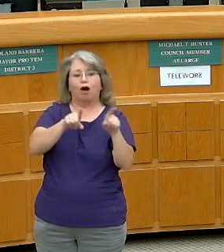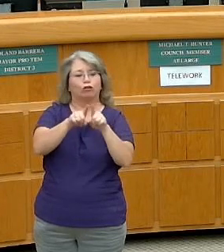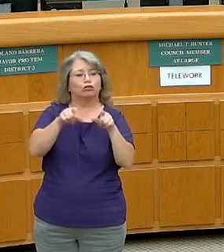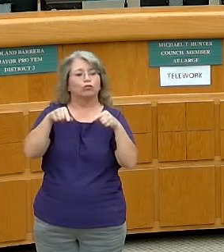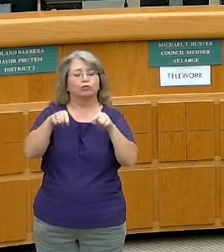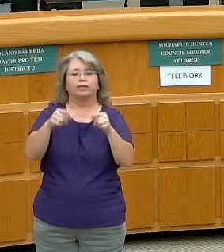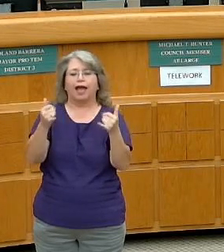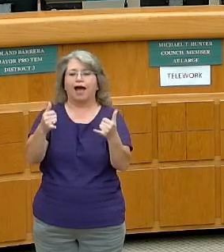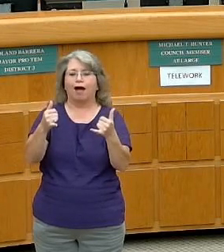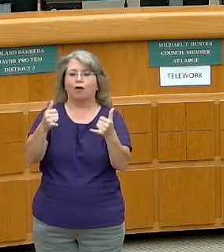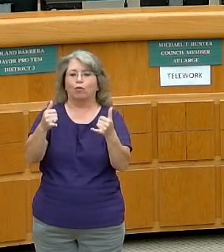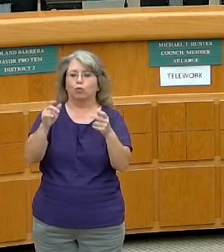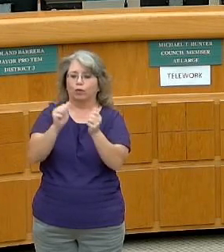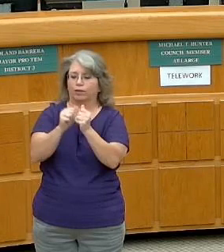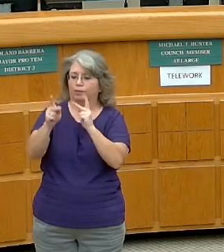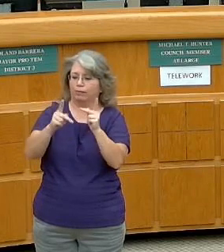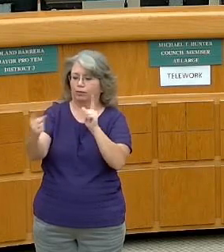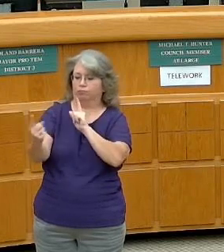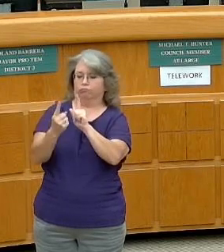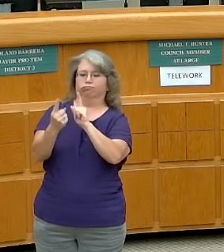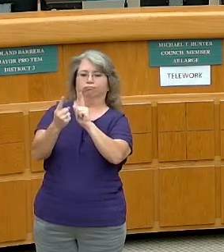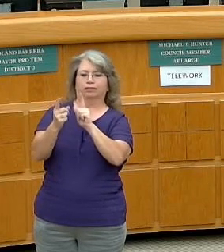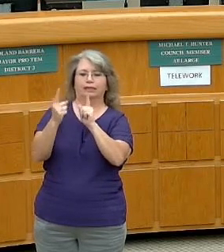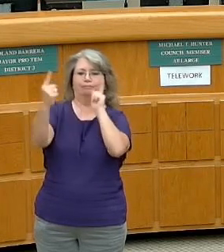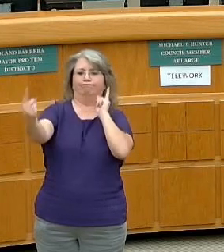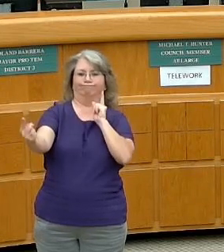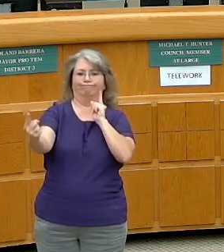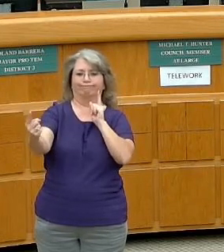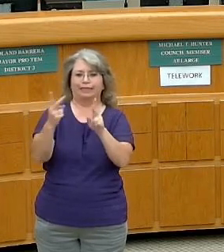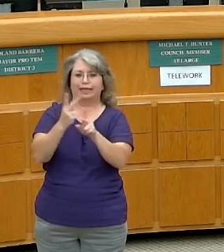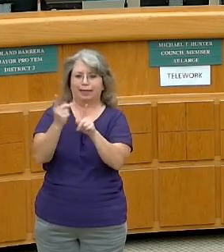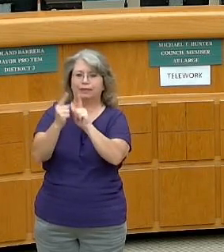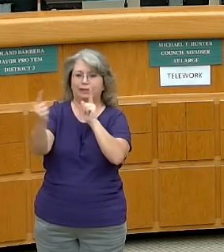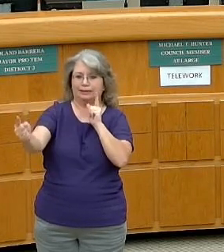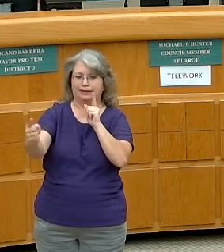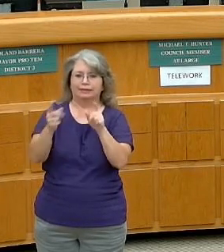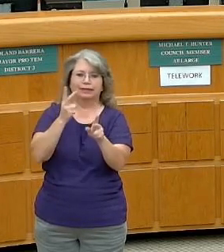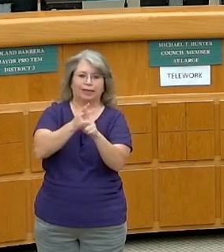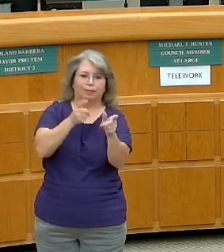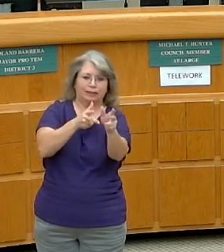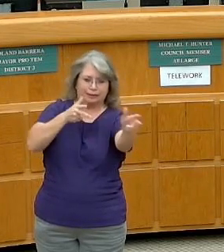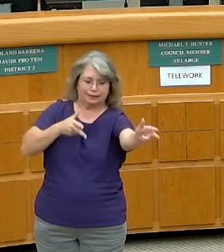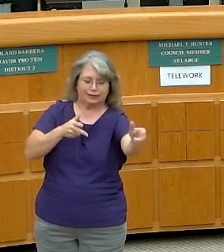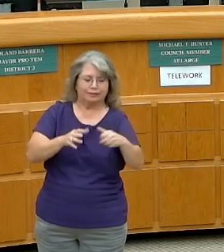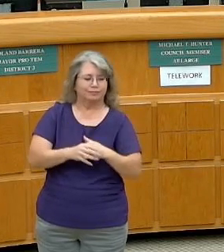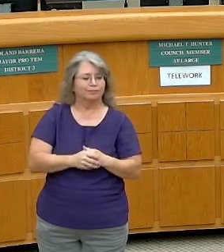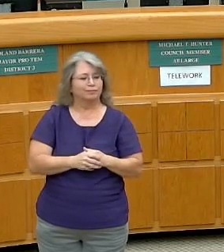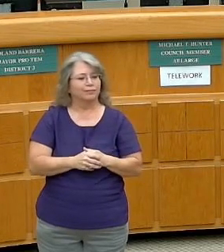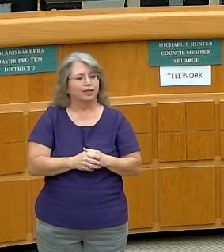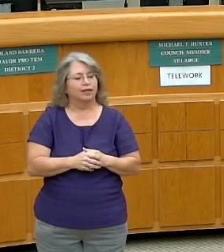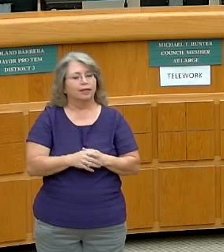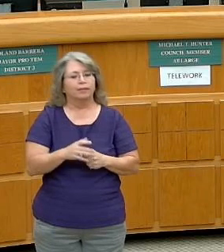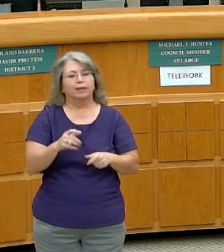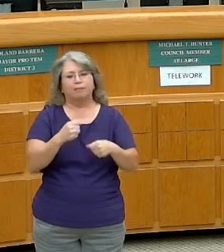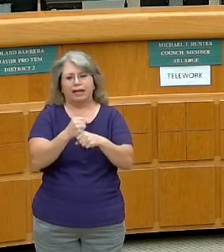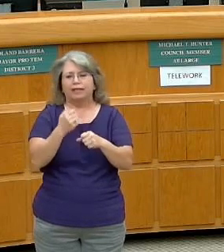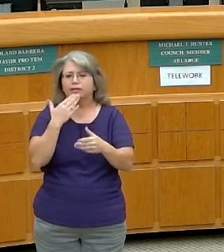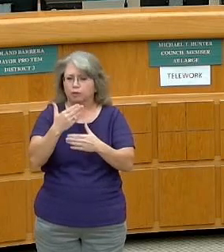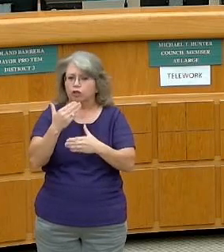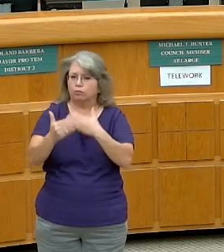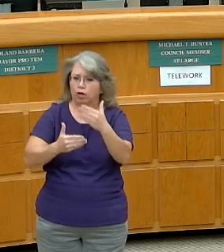So I think we're making substantial progress. And just one thing that they didn't ask me to say, but I want to say